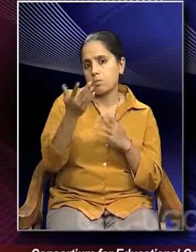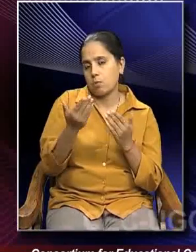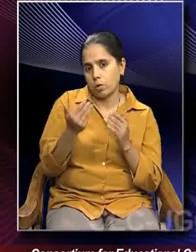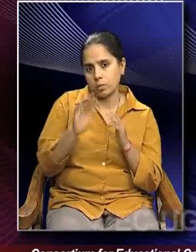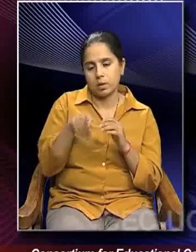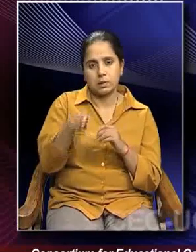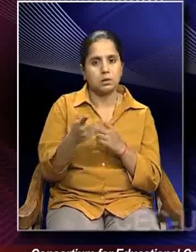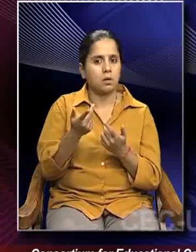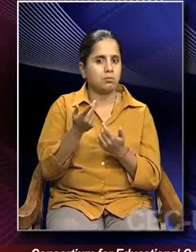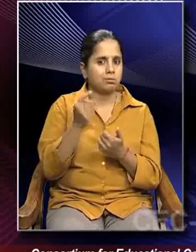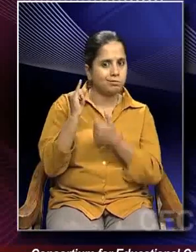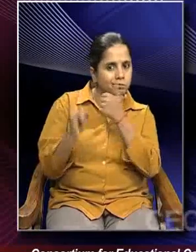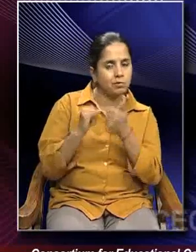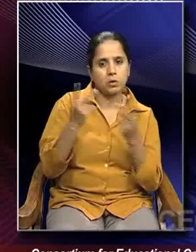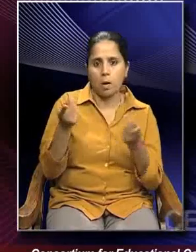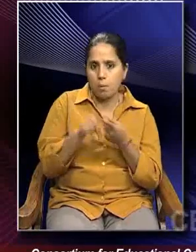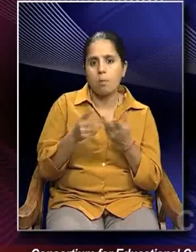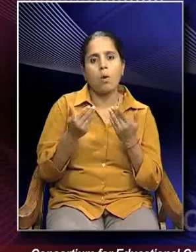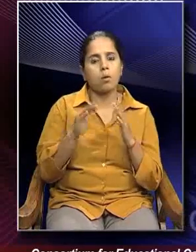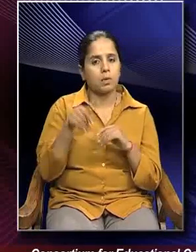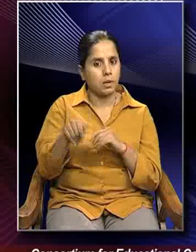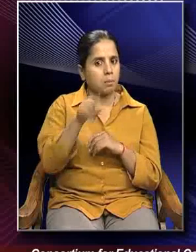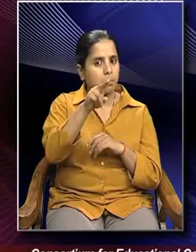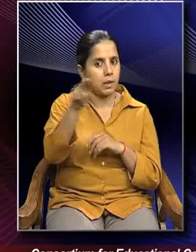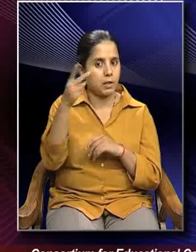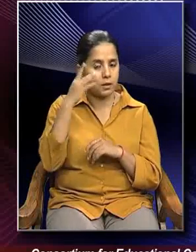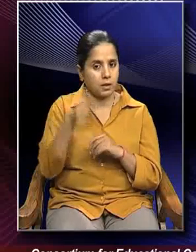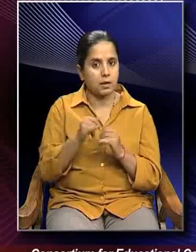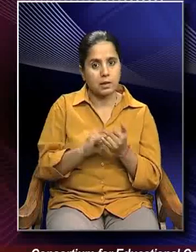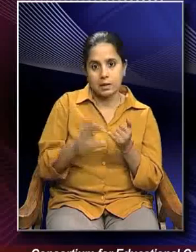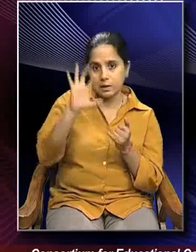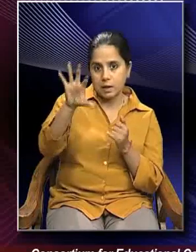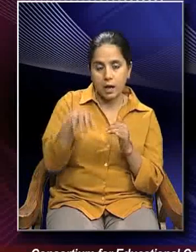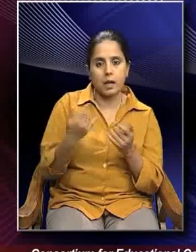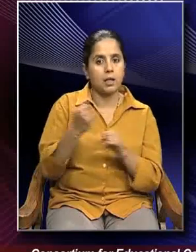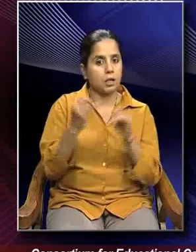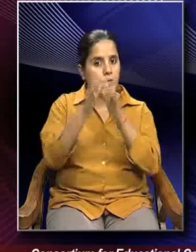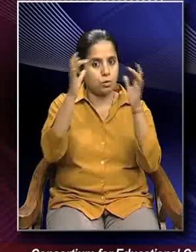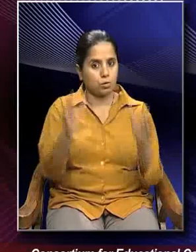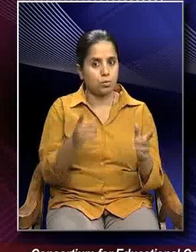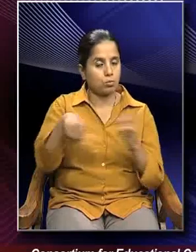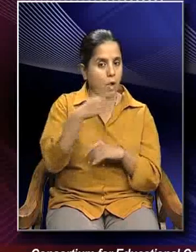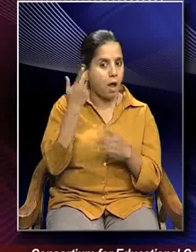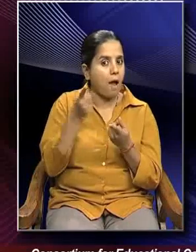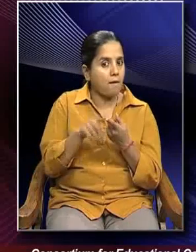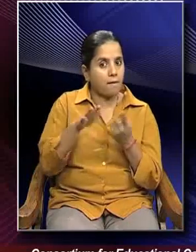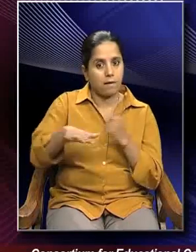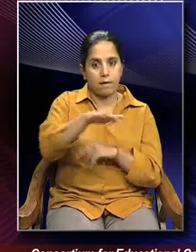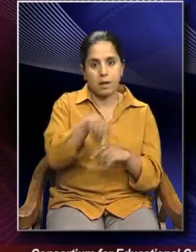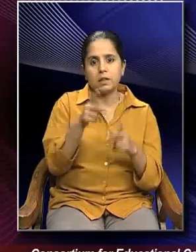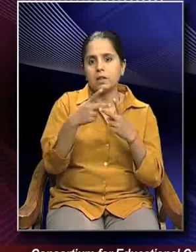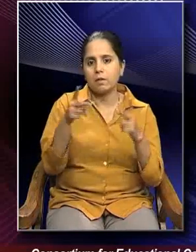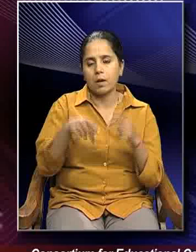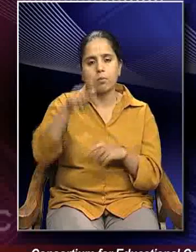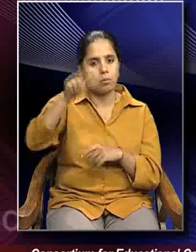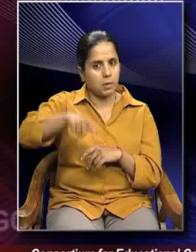a critique of the state. So the meaning that the state as an institution will have on different